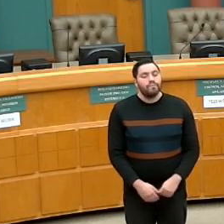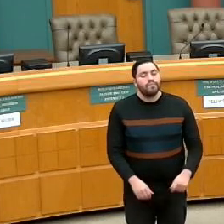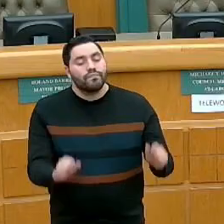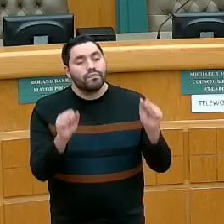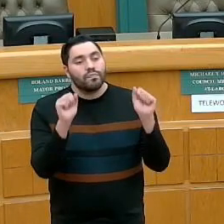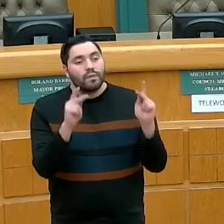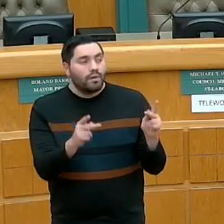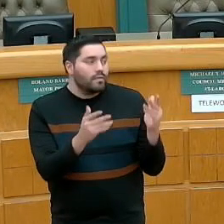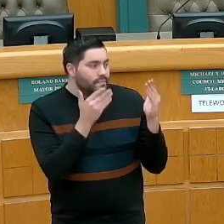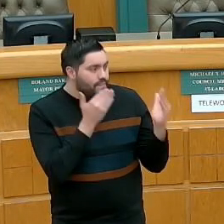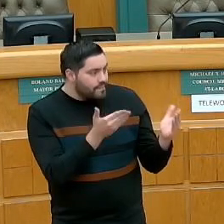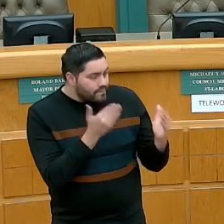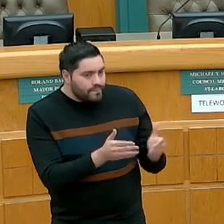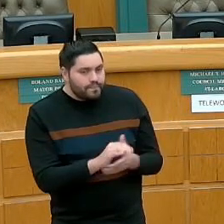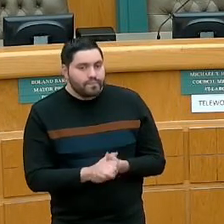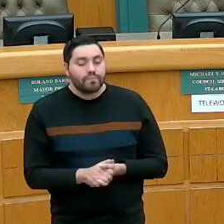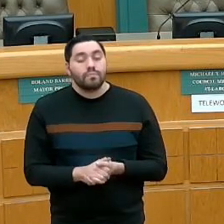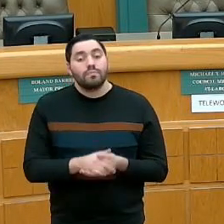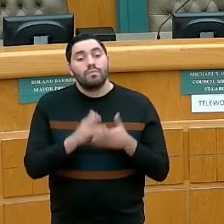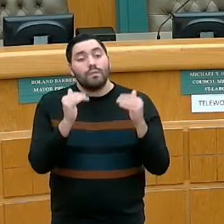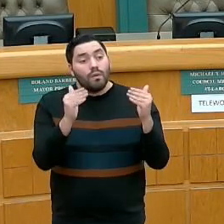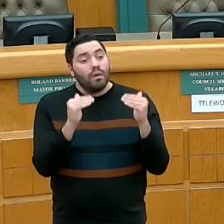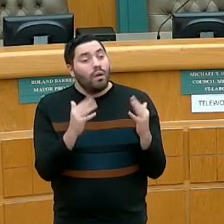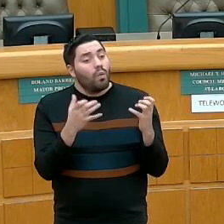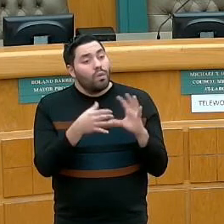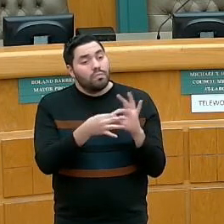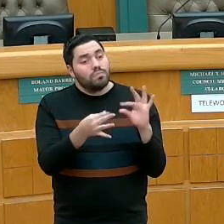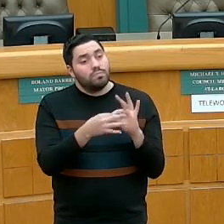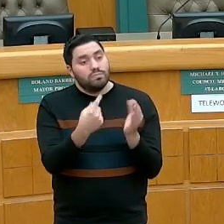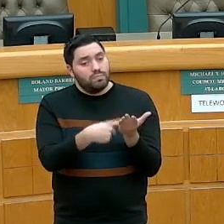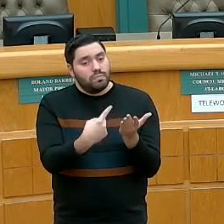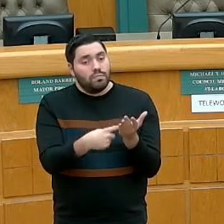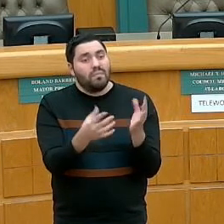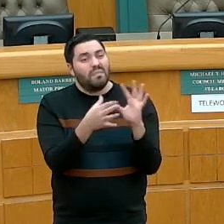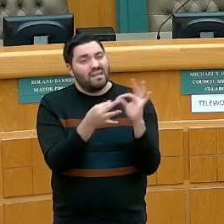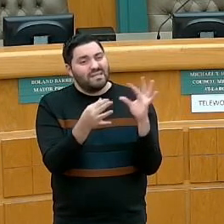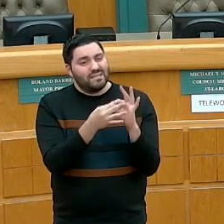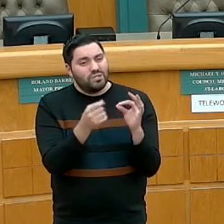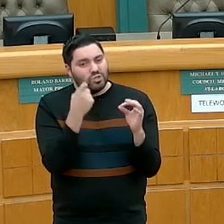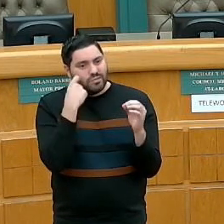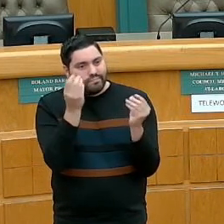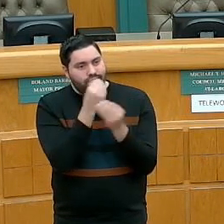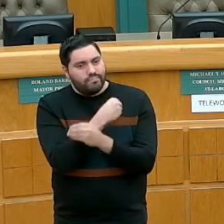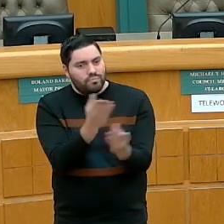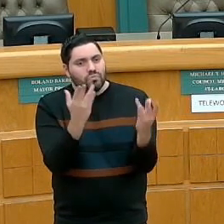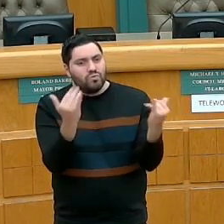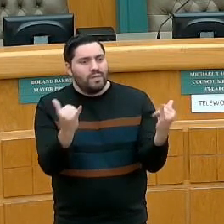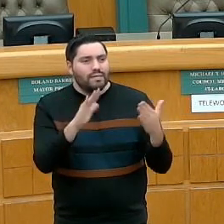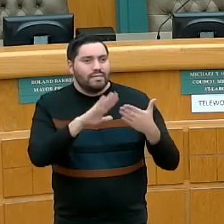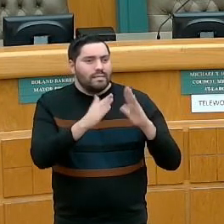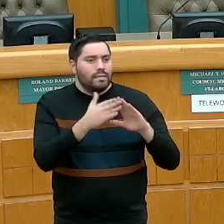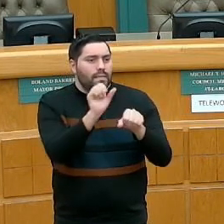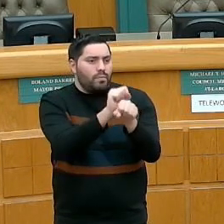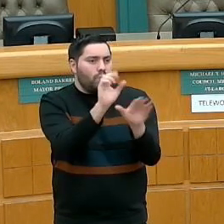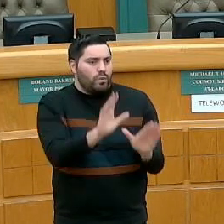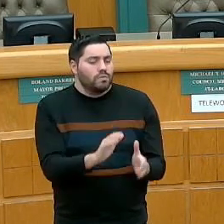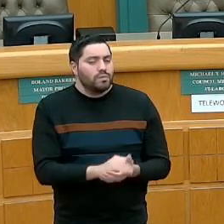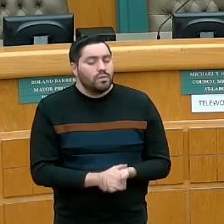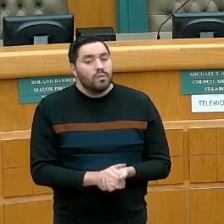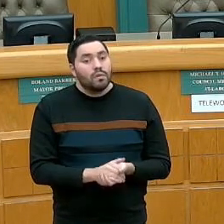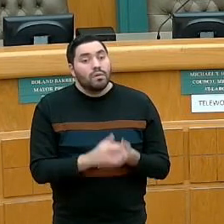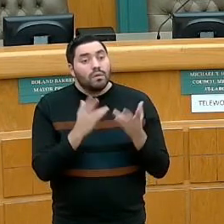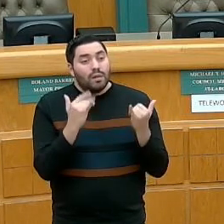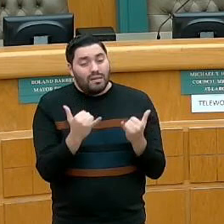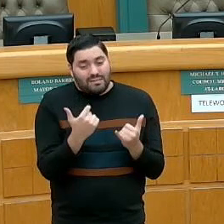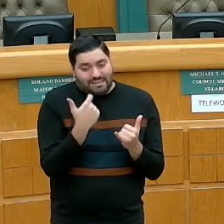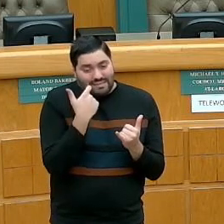Okay, great, thank you. The next item I'd like to cover is a message that we delivered today to all city employees. And earlier